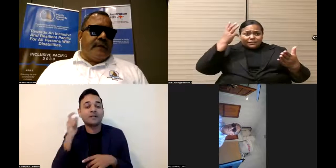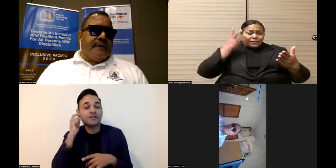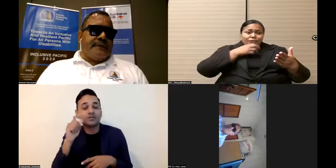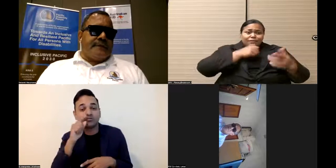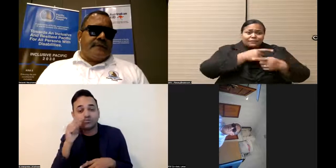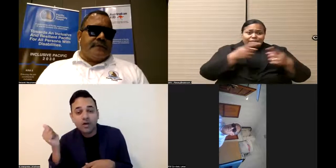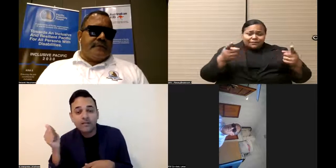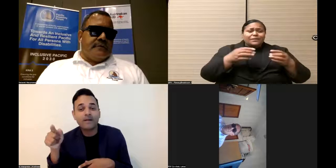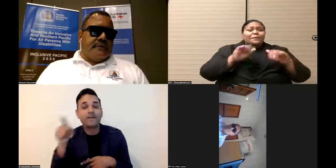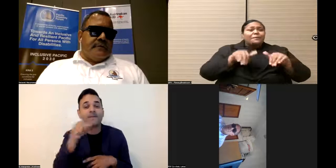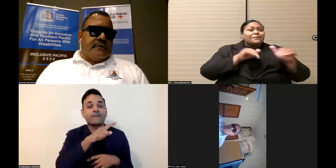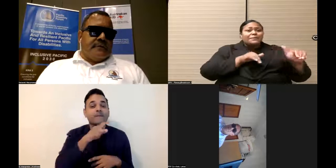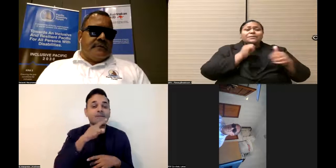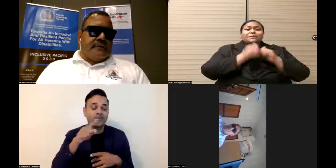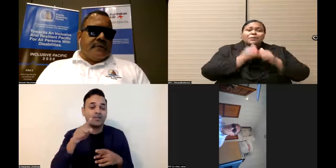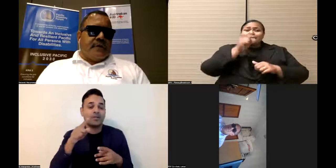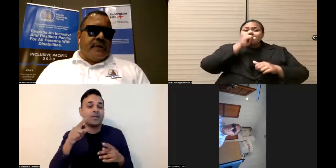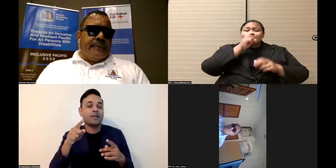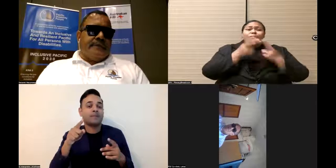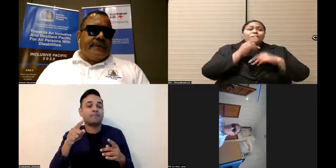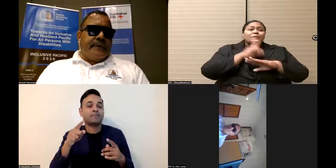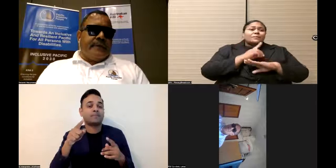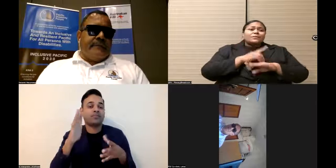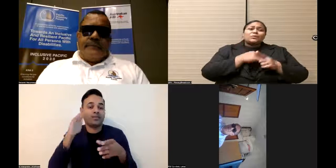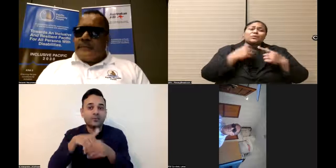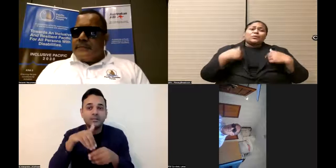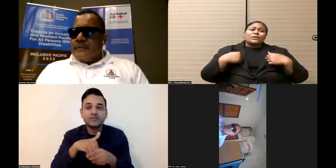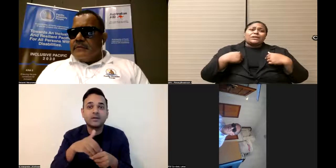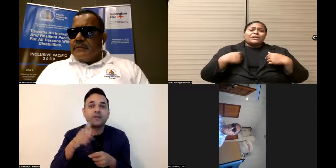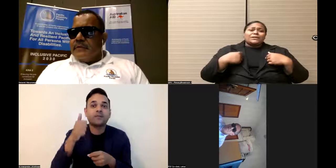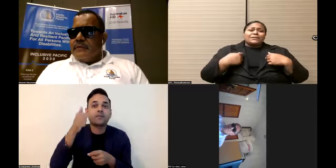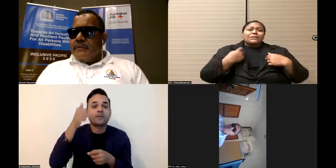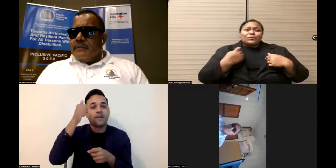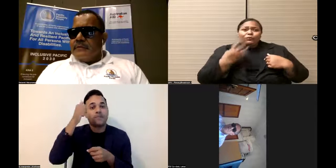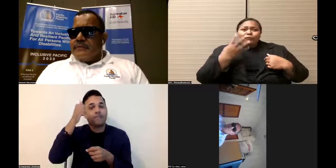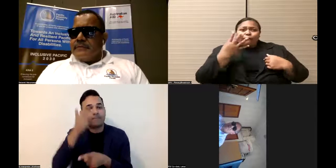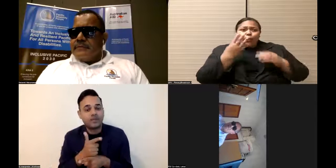4 minutes from the end of our session. Talk about Pacific time.